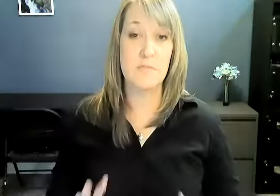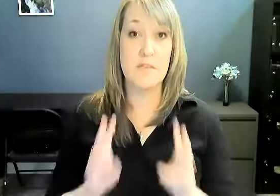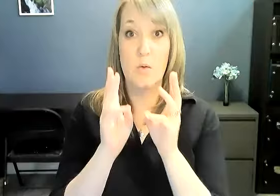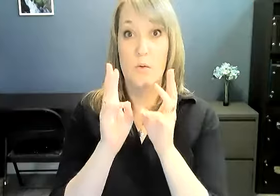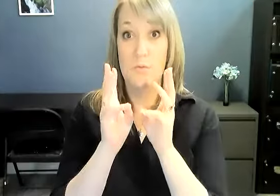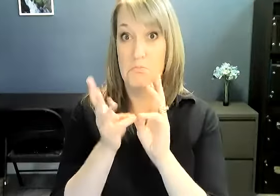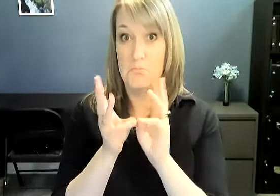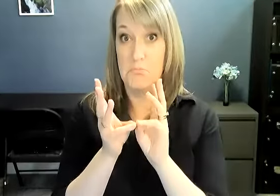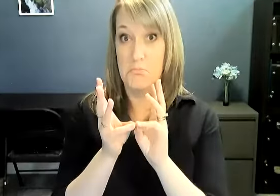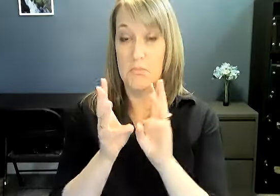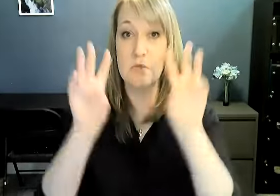So,